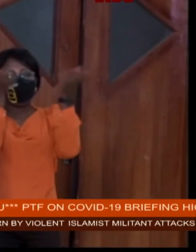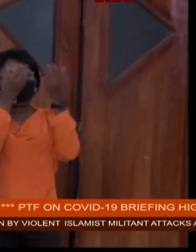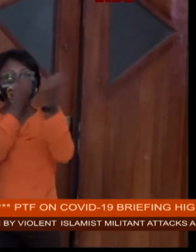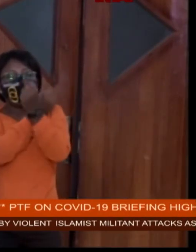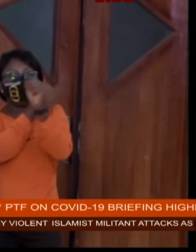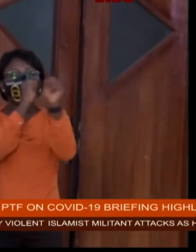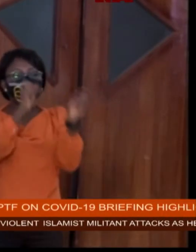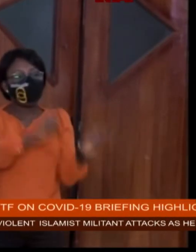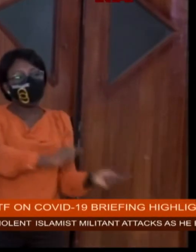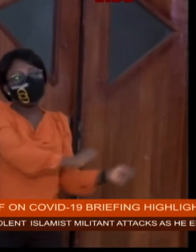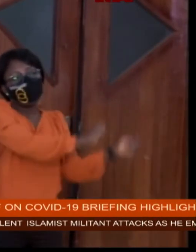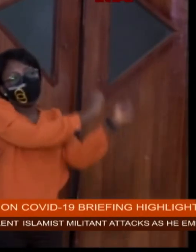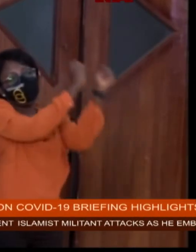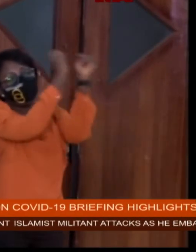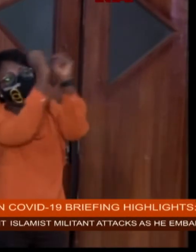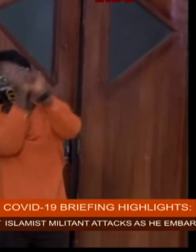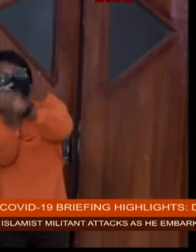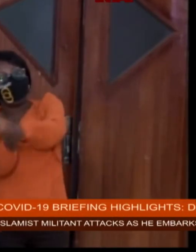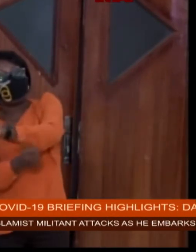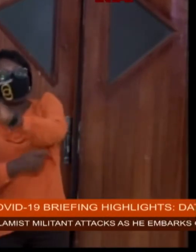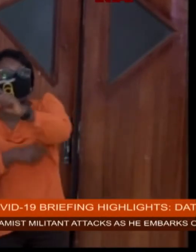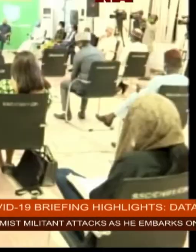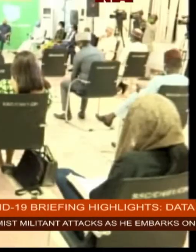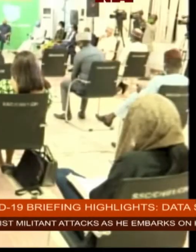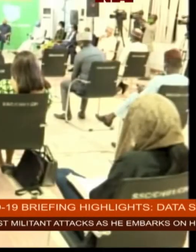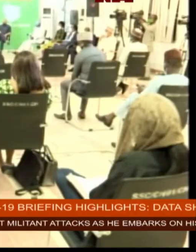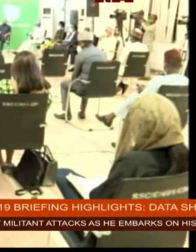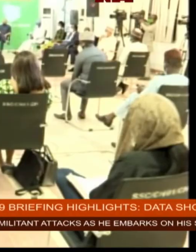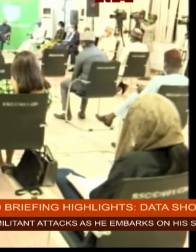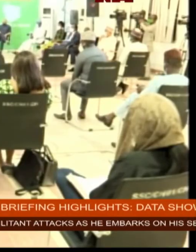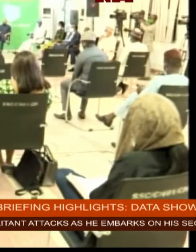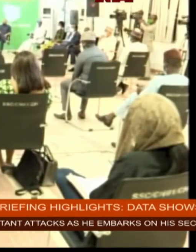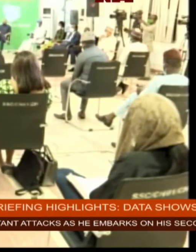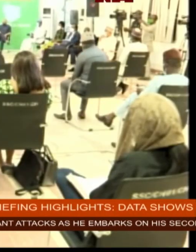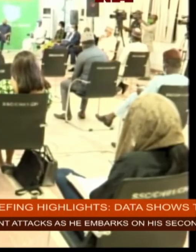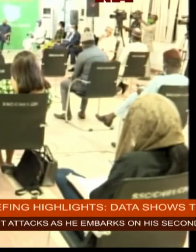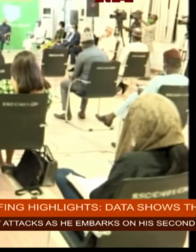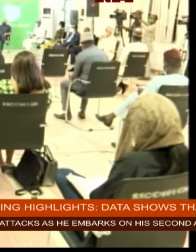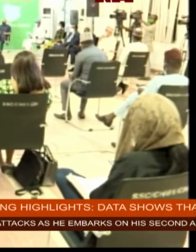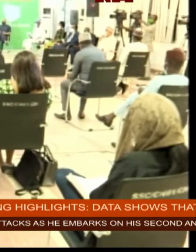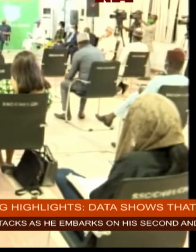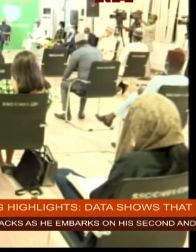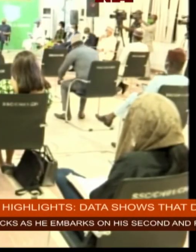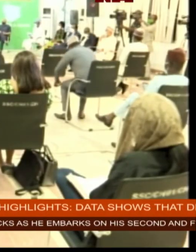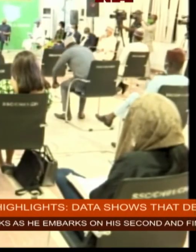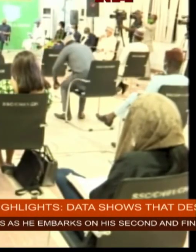transition to the year 2021. God bless all Nigerians. Thank you.